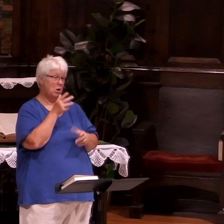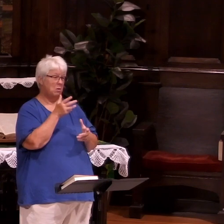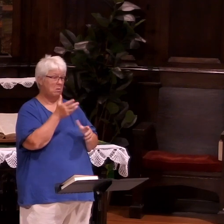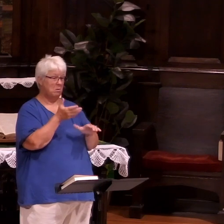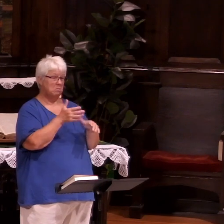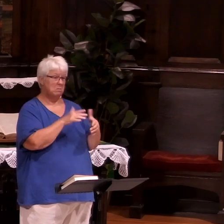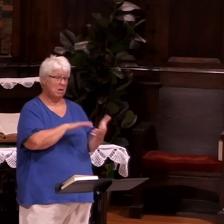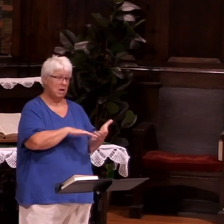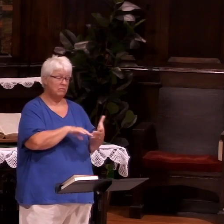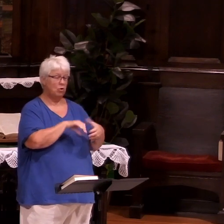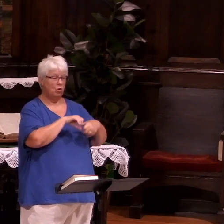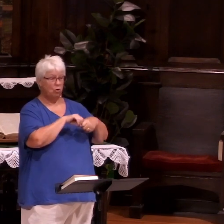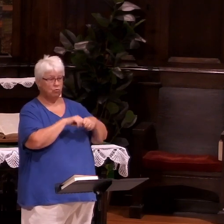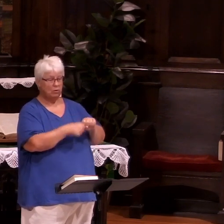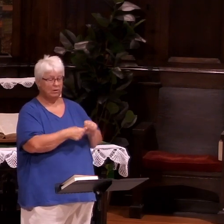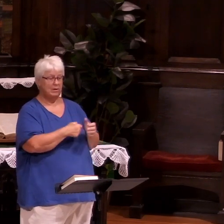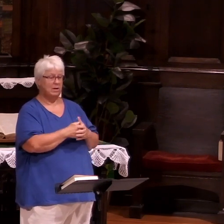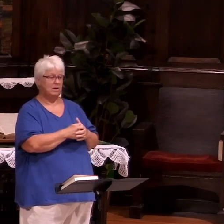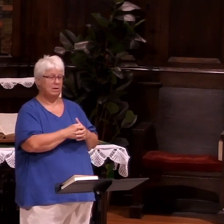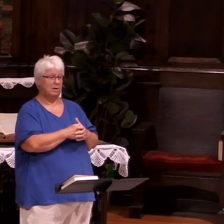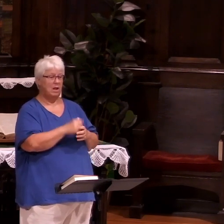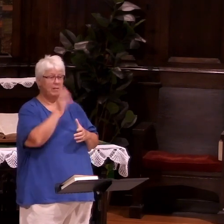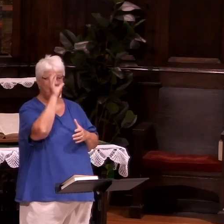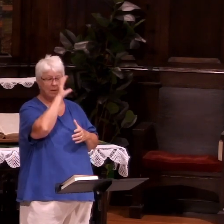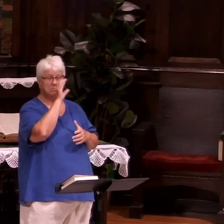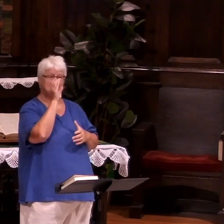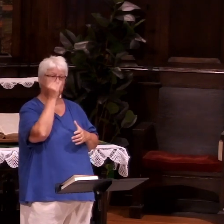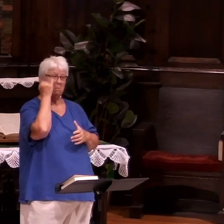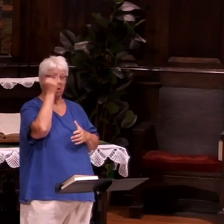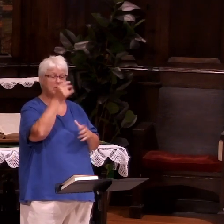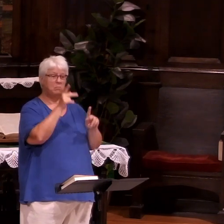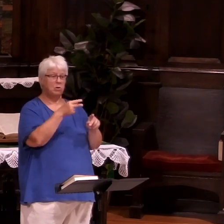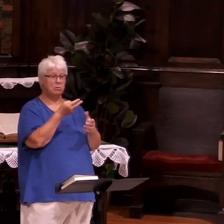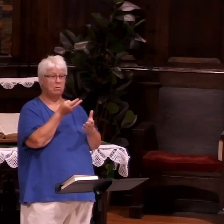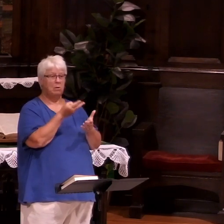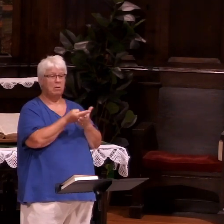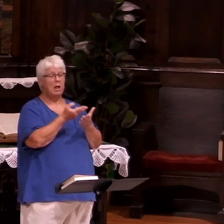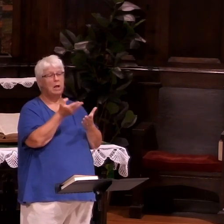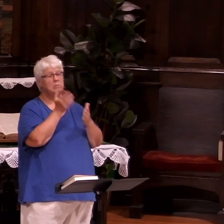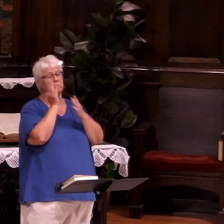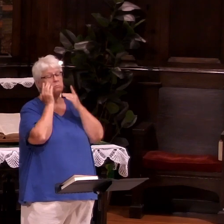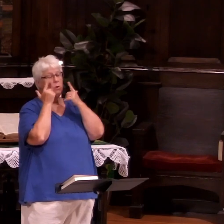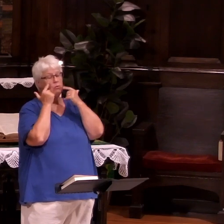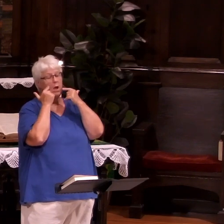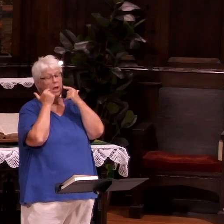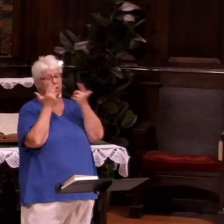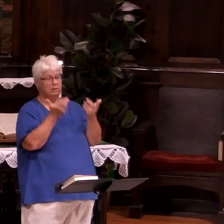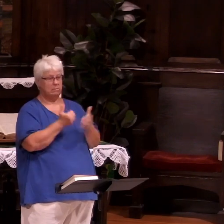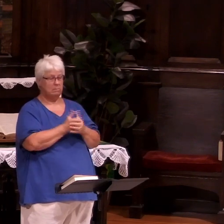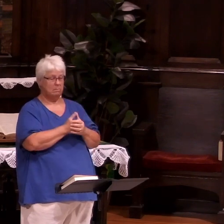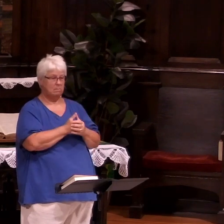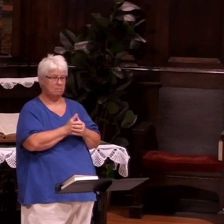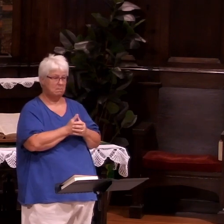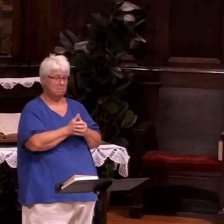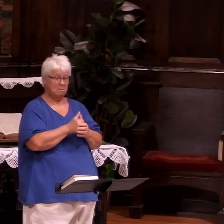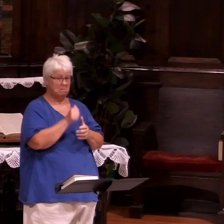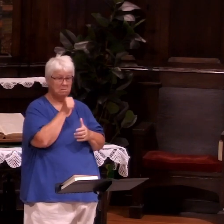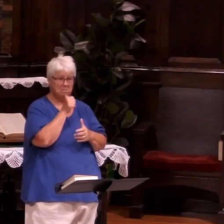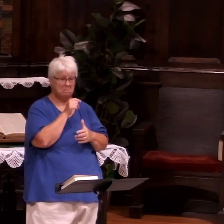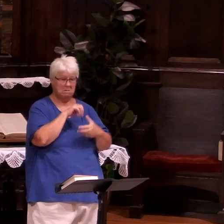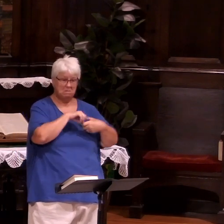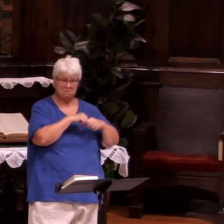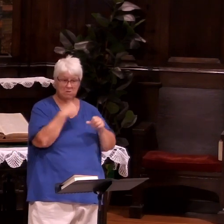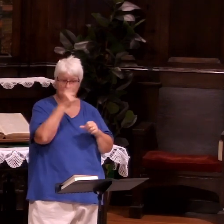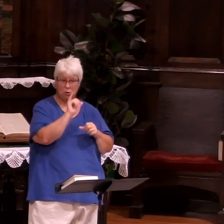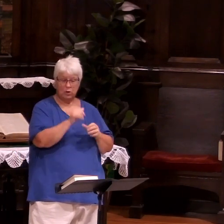loss or grieving, they imagine someone just lying in bed crying. That's not actually what